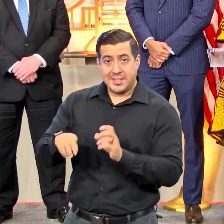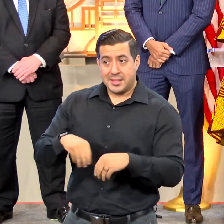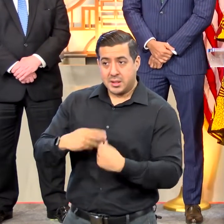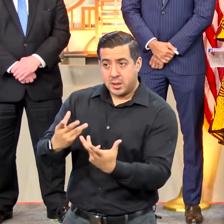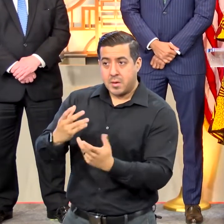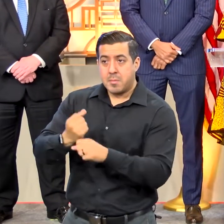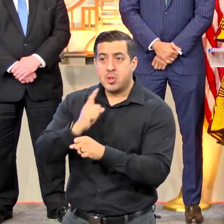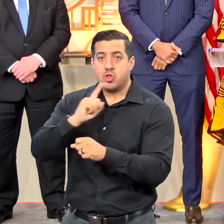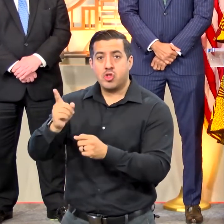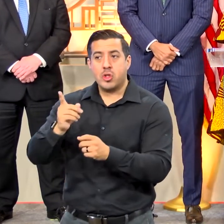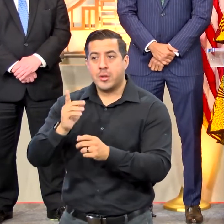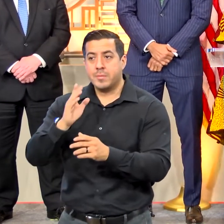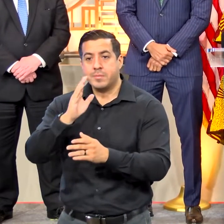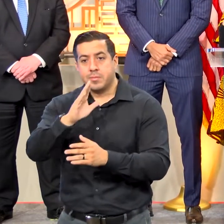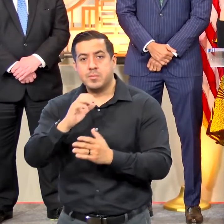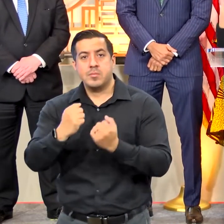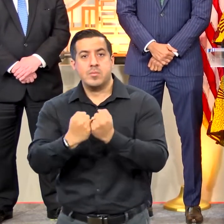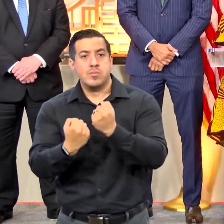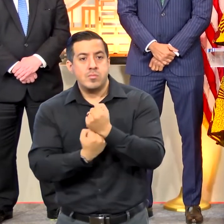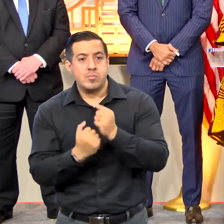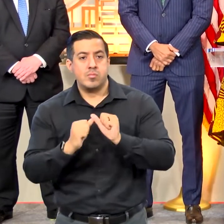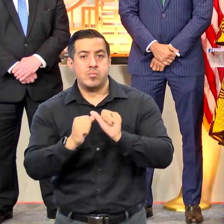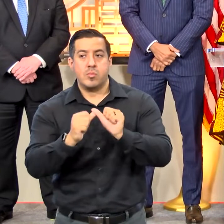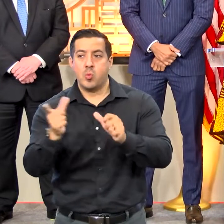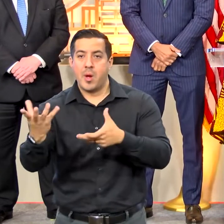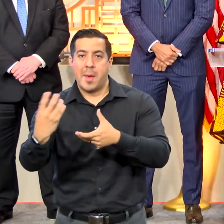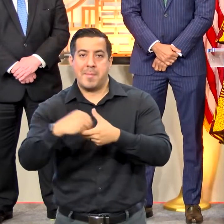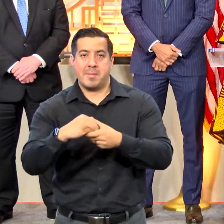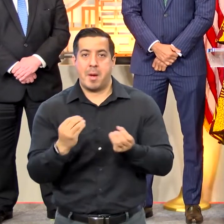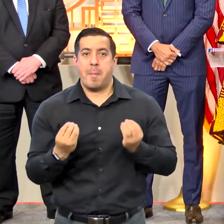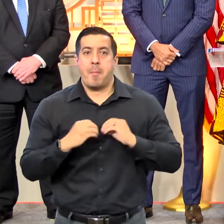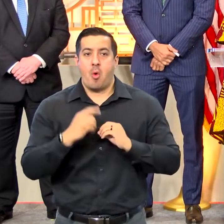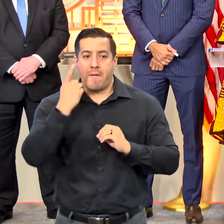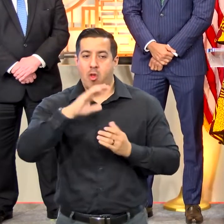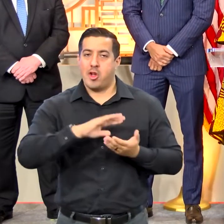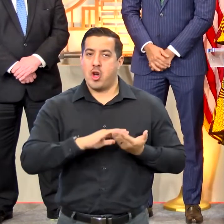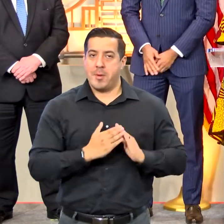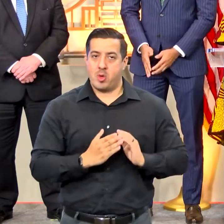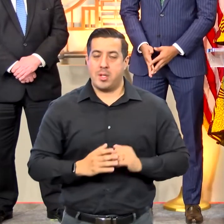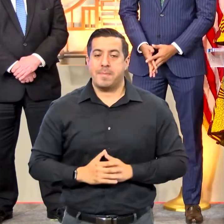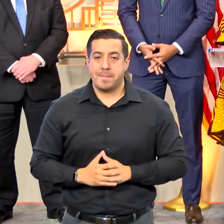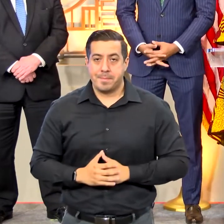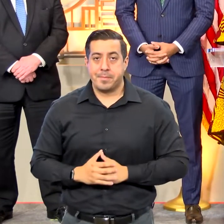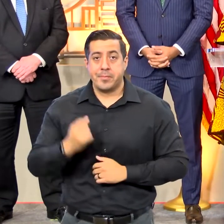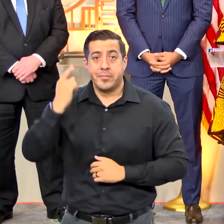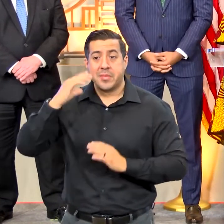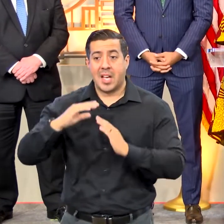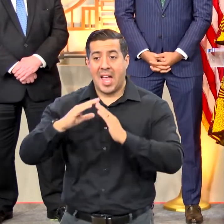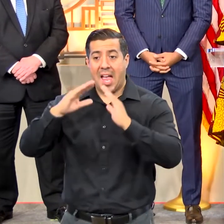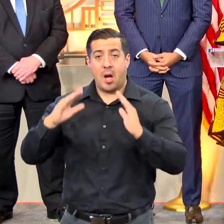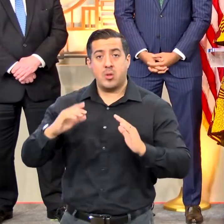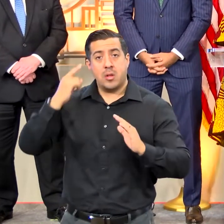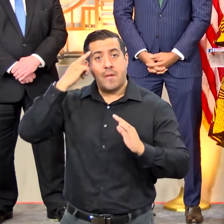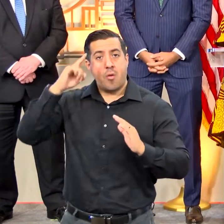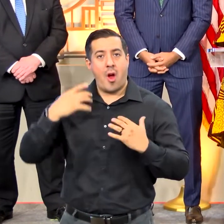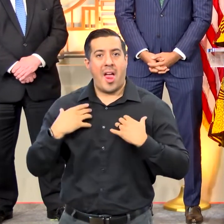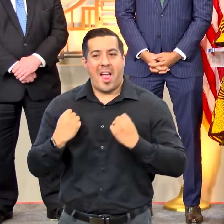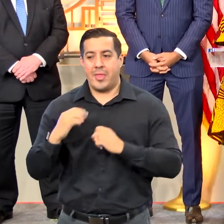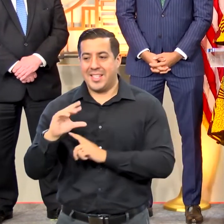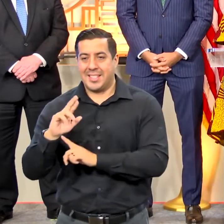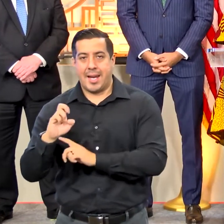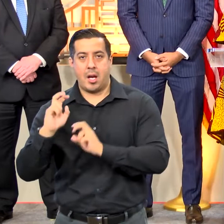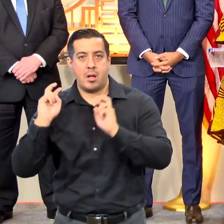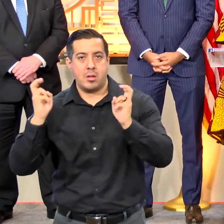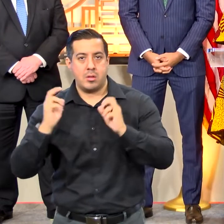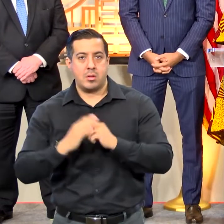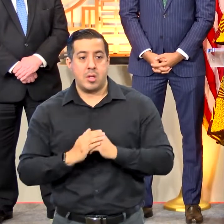on track, to be able to participate more fully in our community. Housing is healthcare. Housing